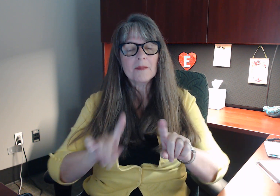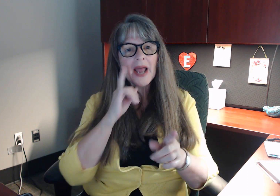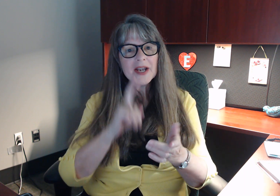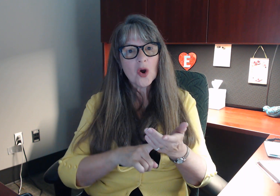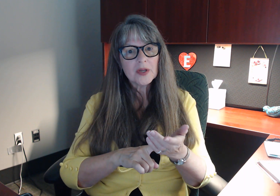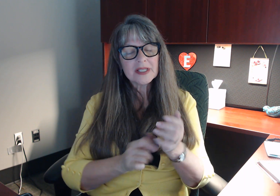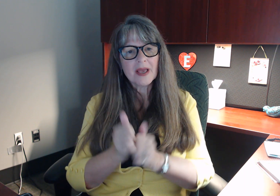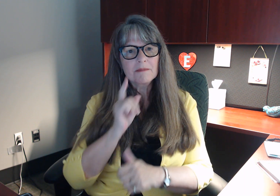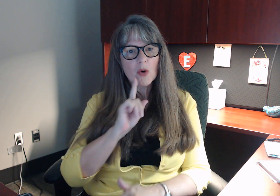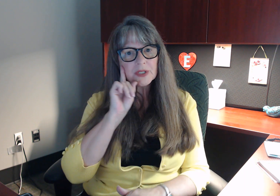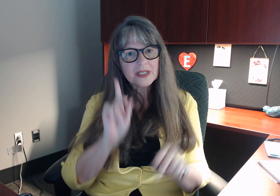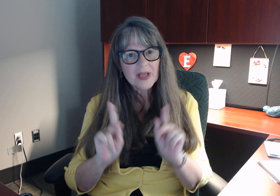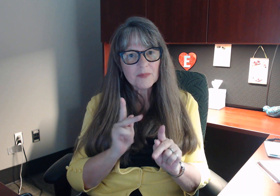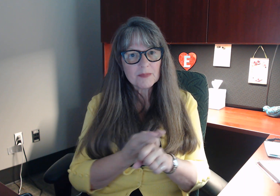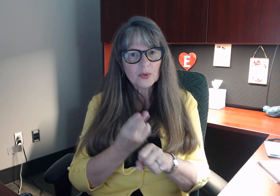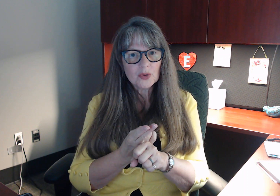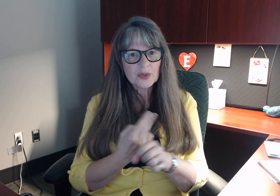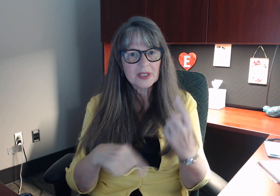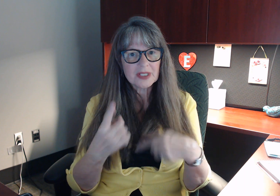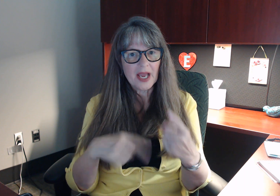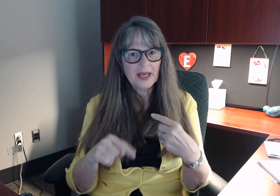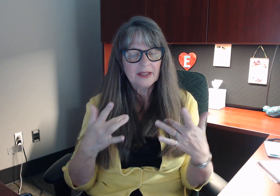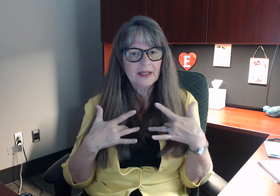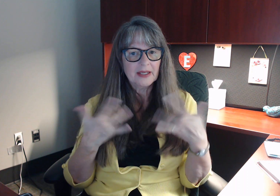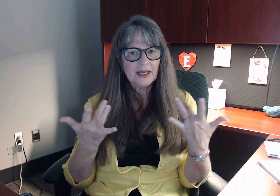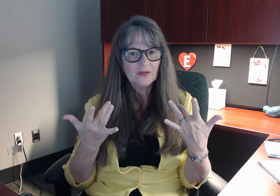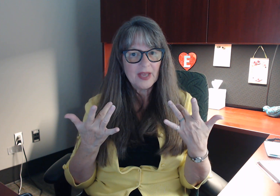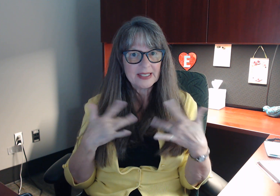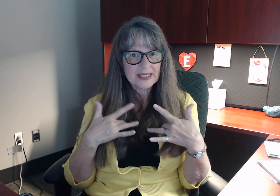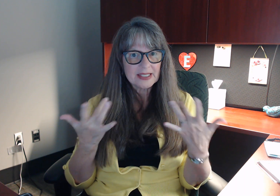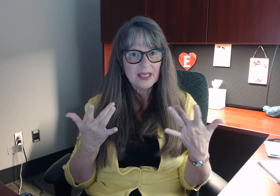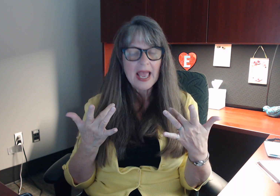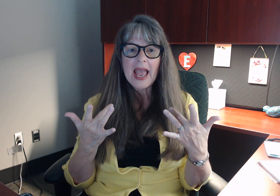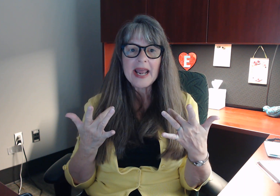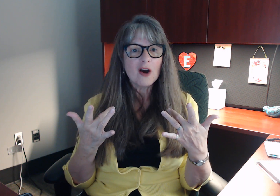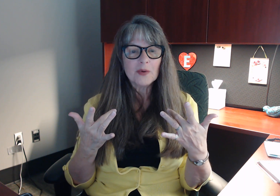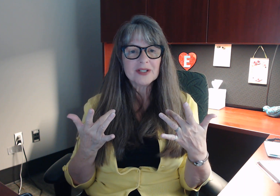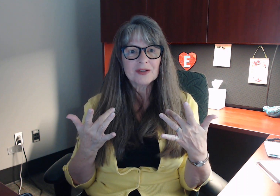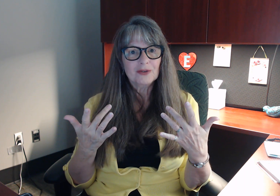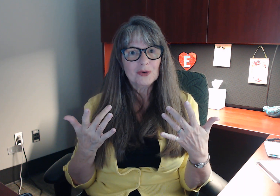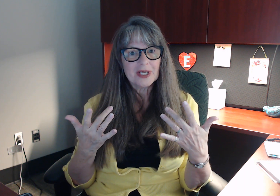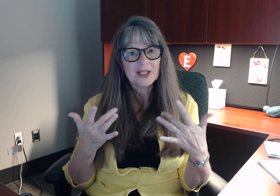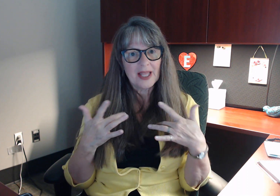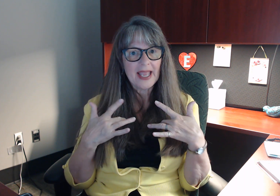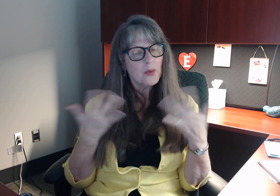I noticed that most deaf people use the sign events. And I always use it as like, hey, what's